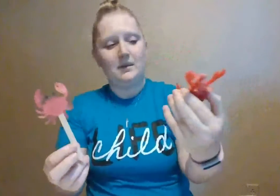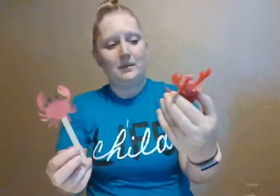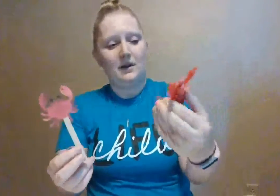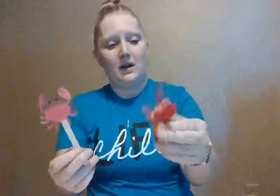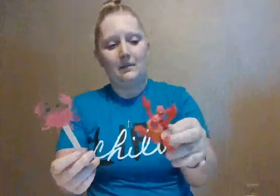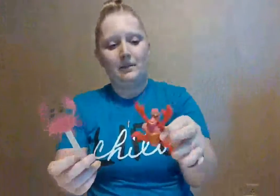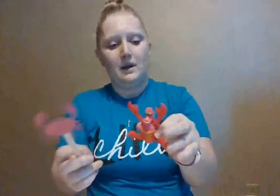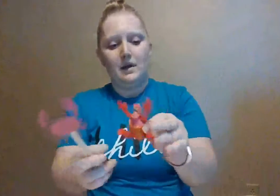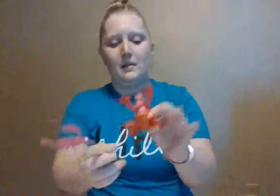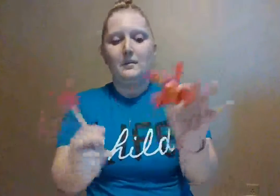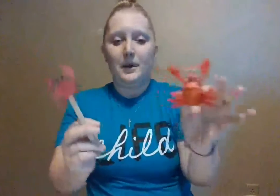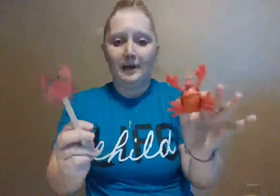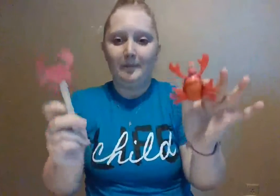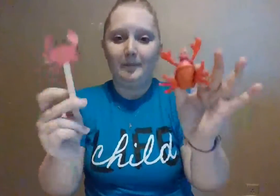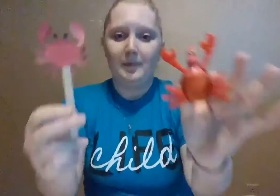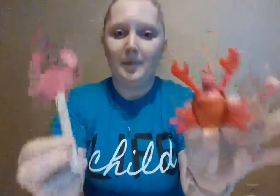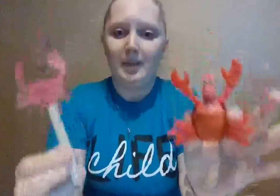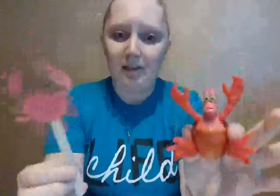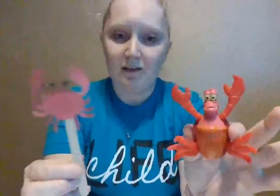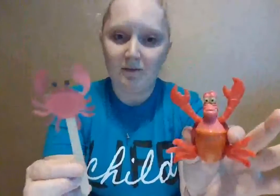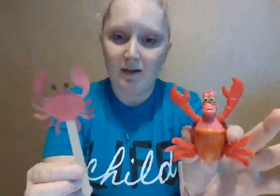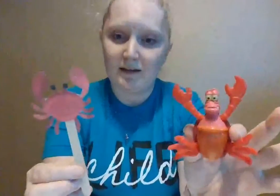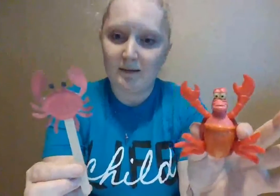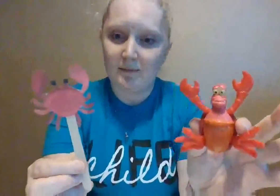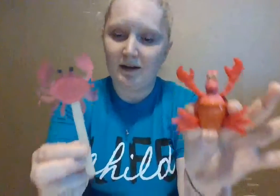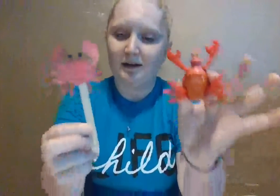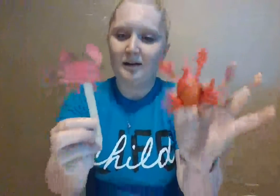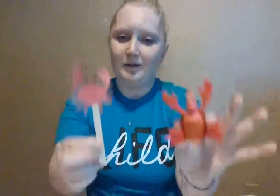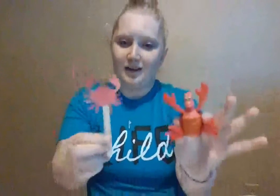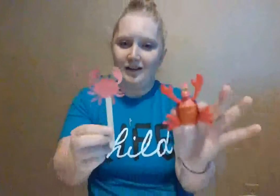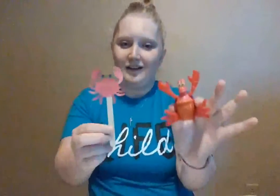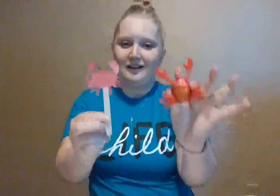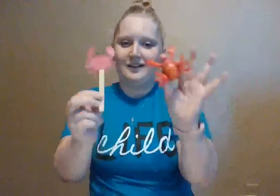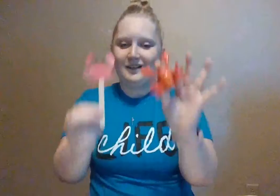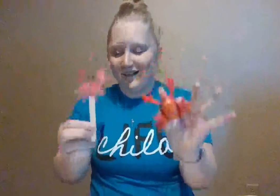might be a crab. But they look very similar to each other. So,